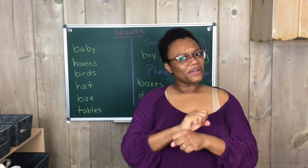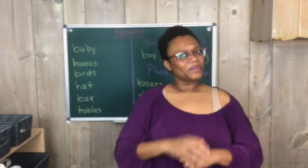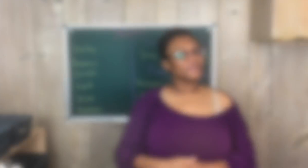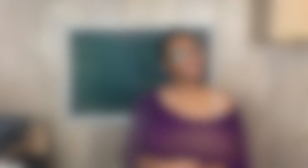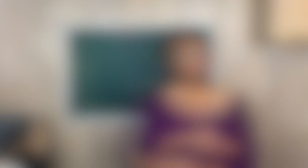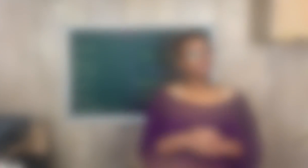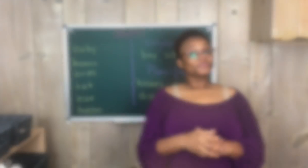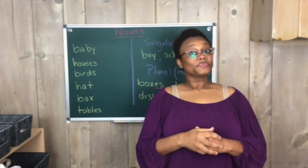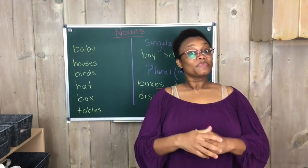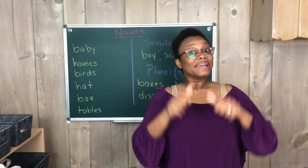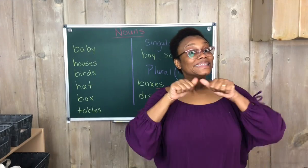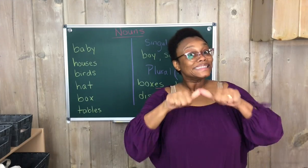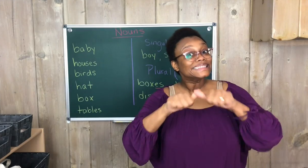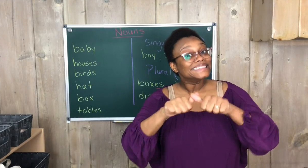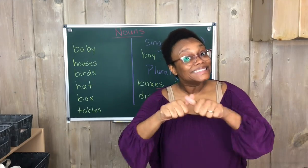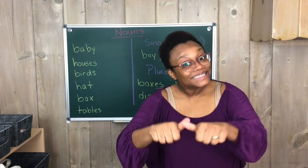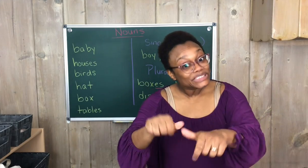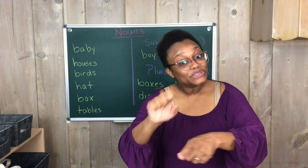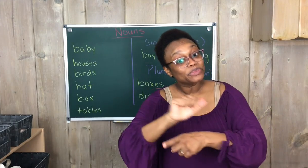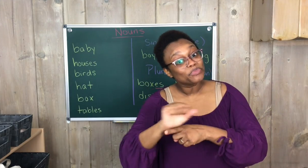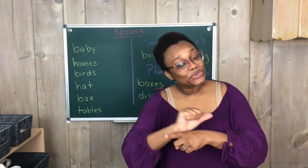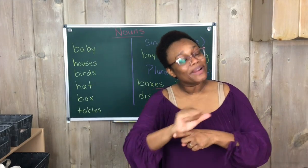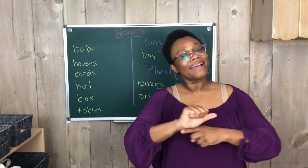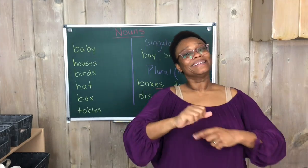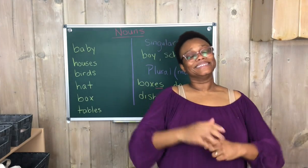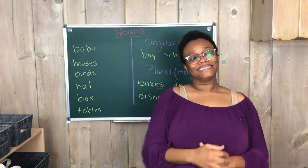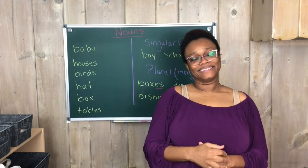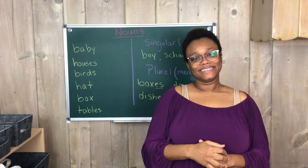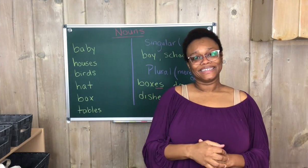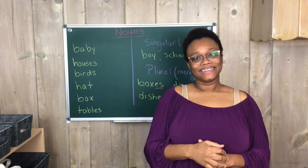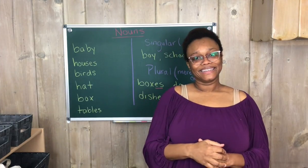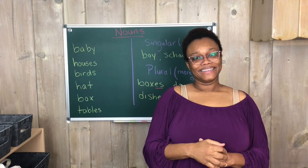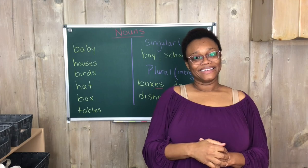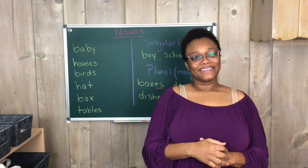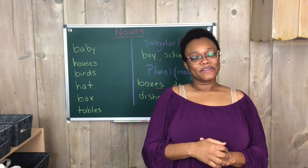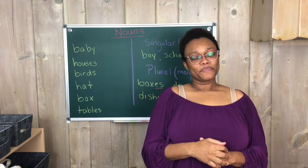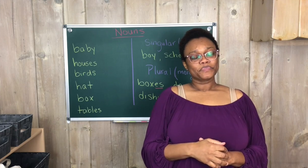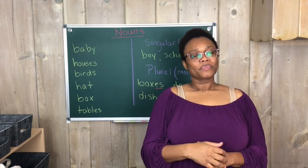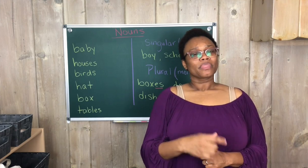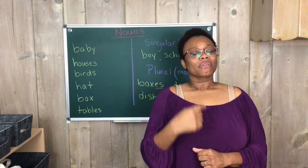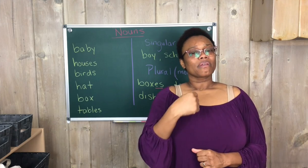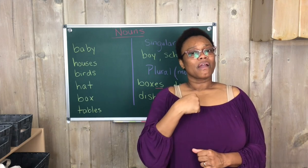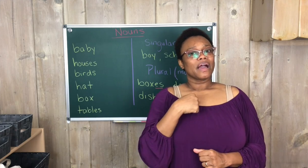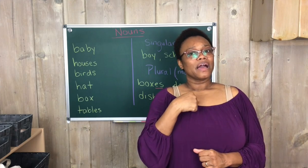Wonderful job. I want you to continue to practice.